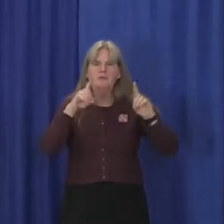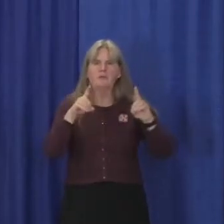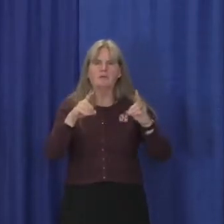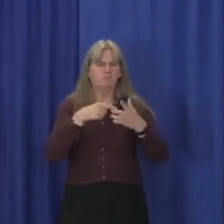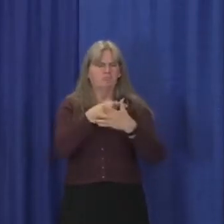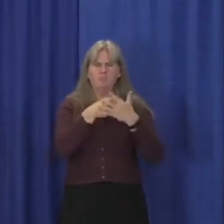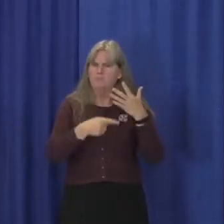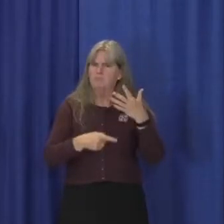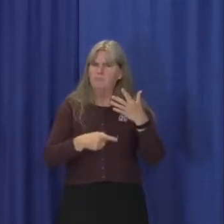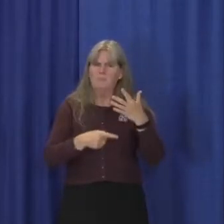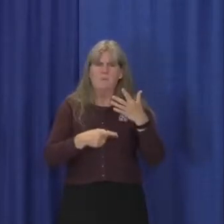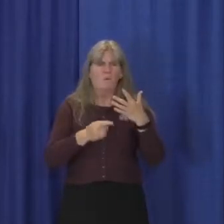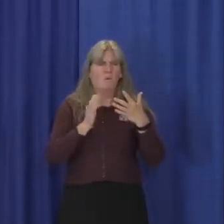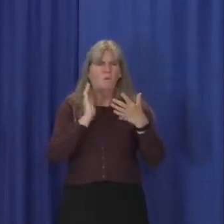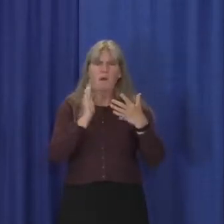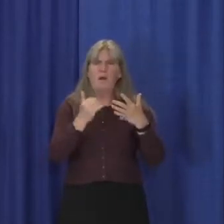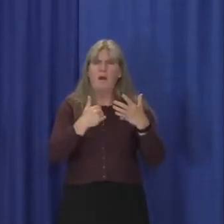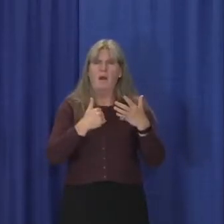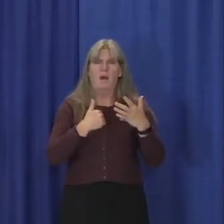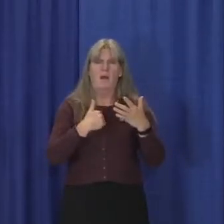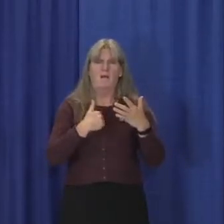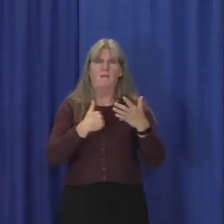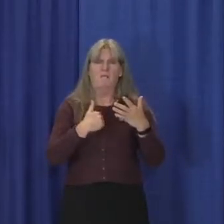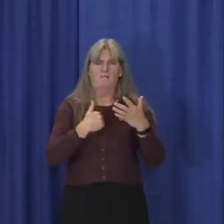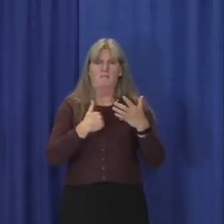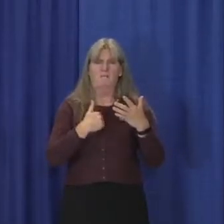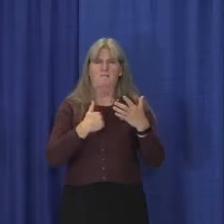There's always going to be a level